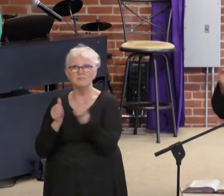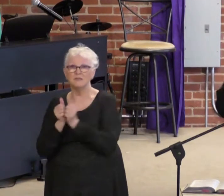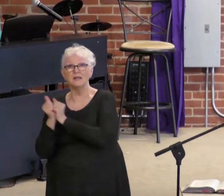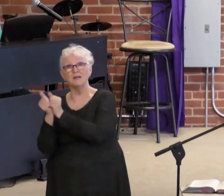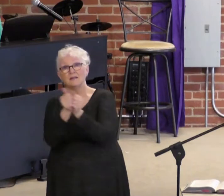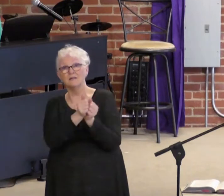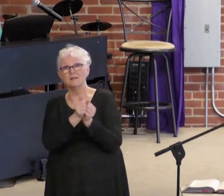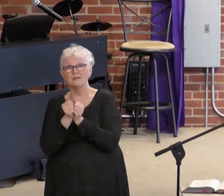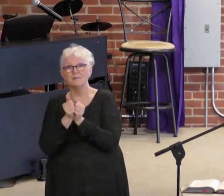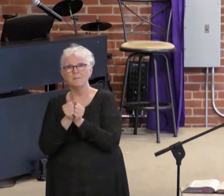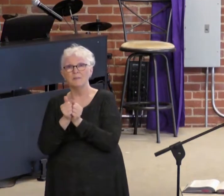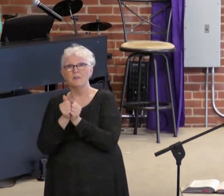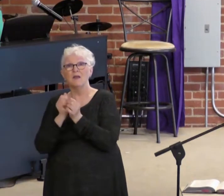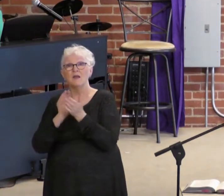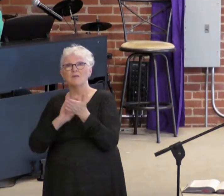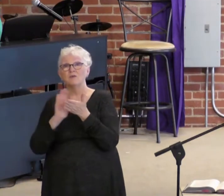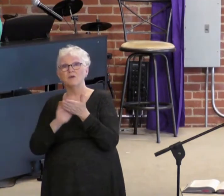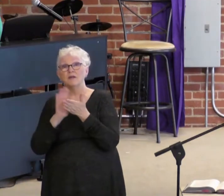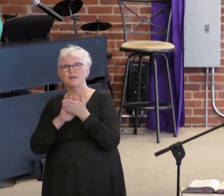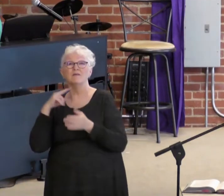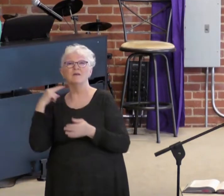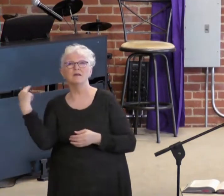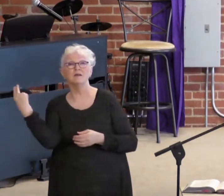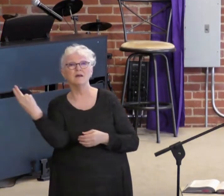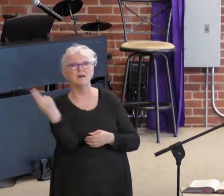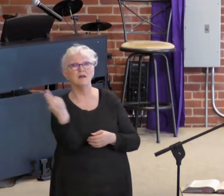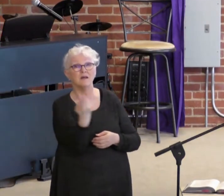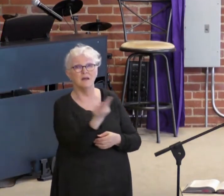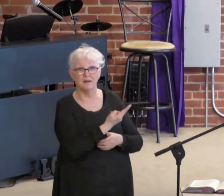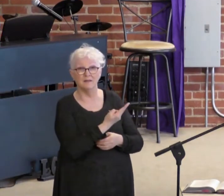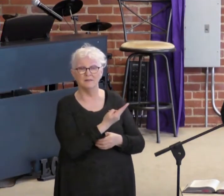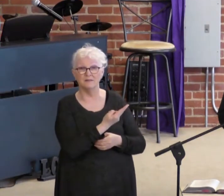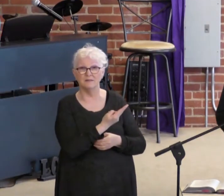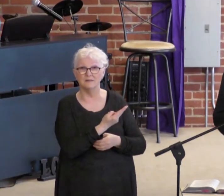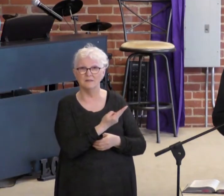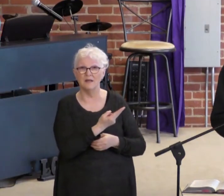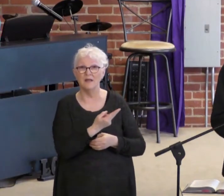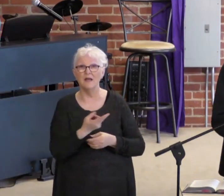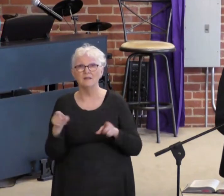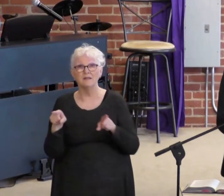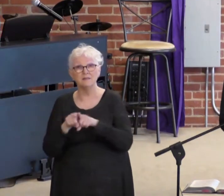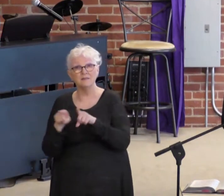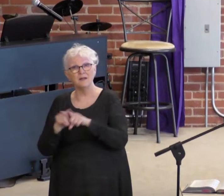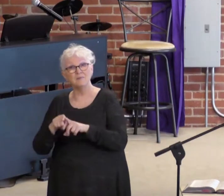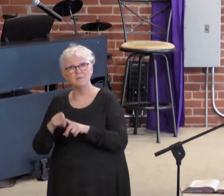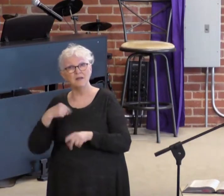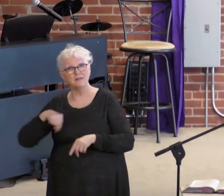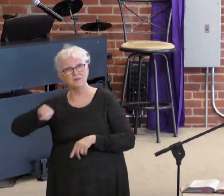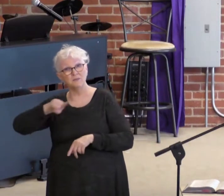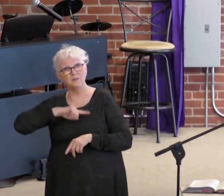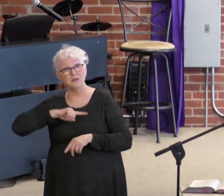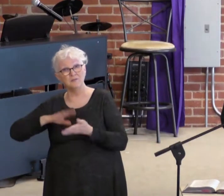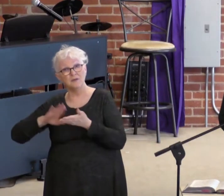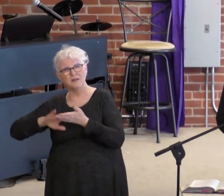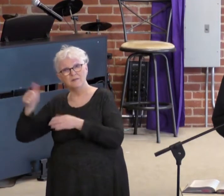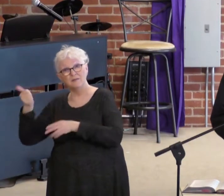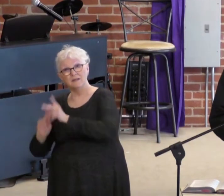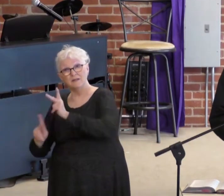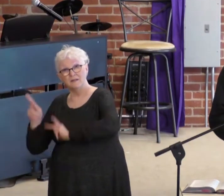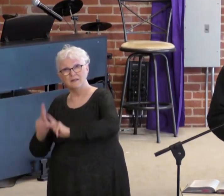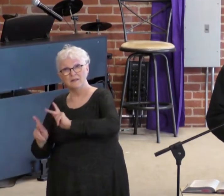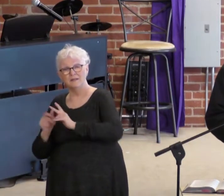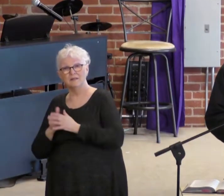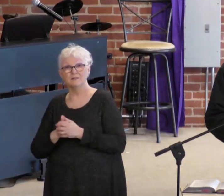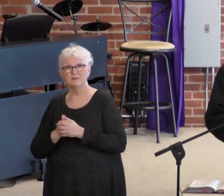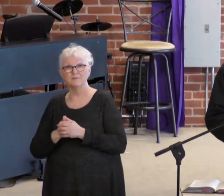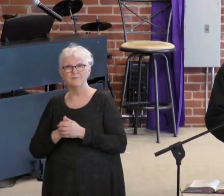forgive us our trespasses as we forgive those who trespass against us. One little boy had been in Sunday